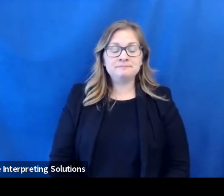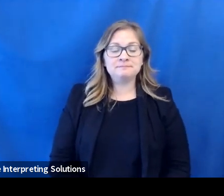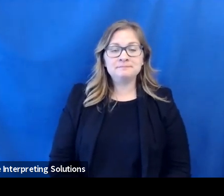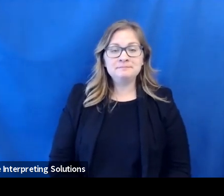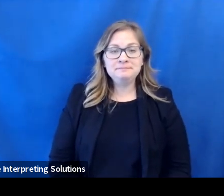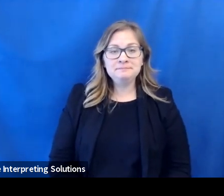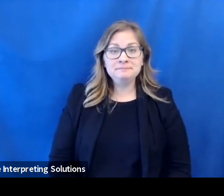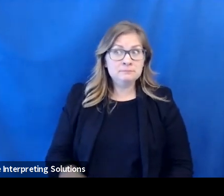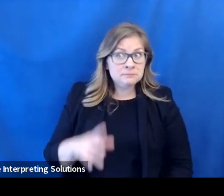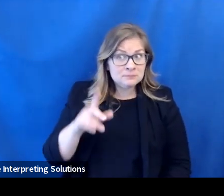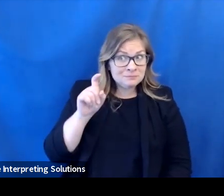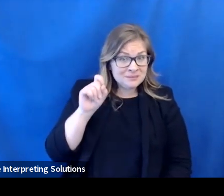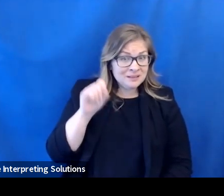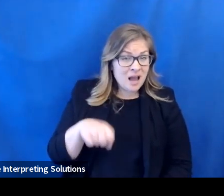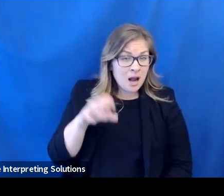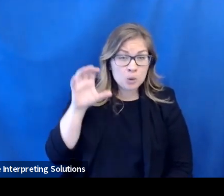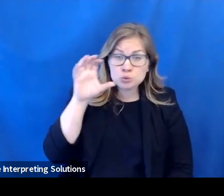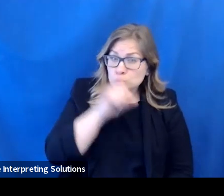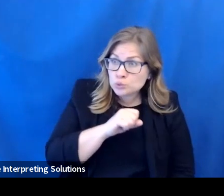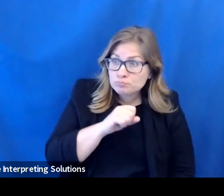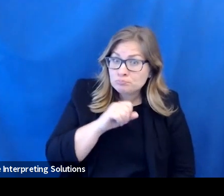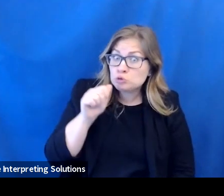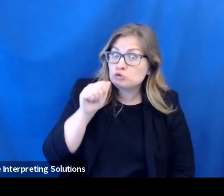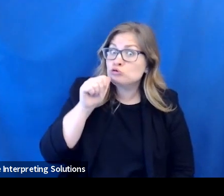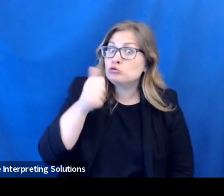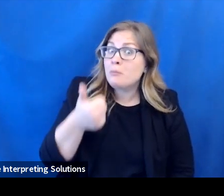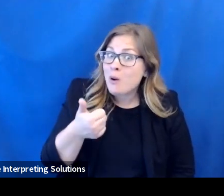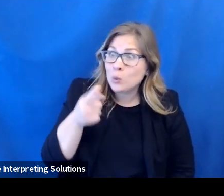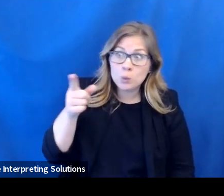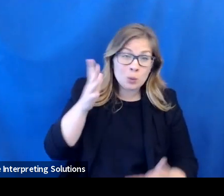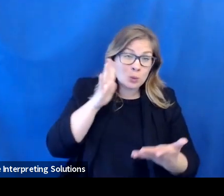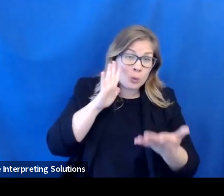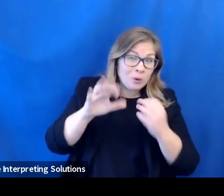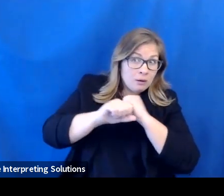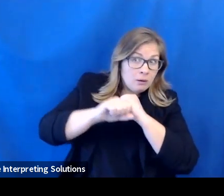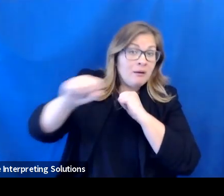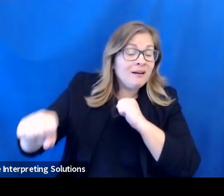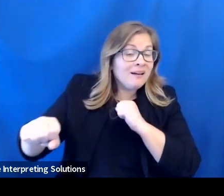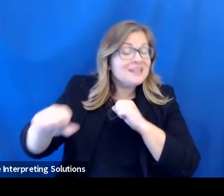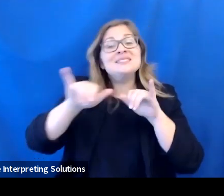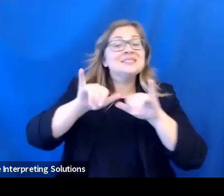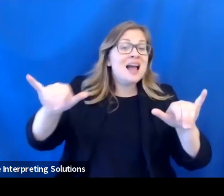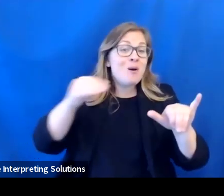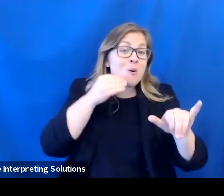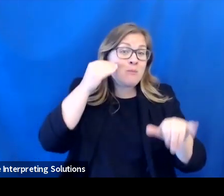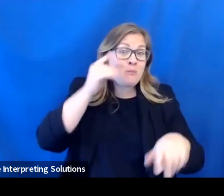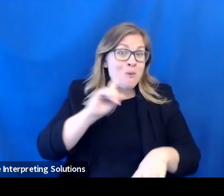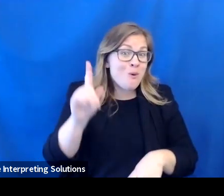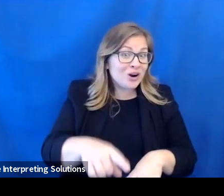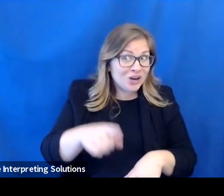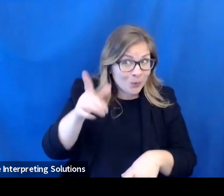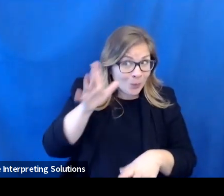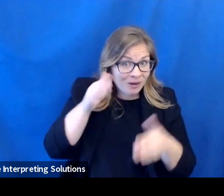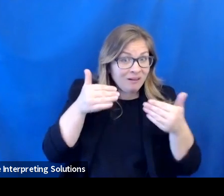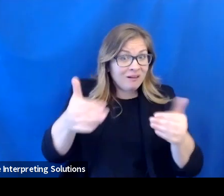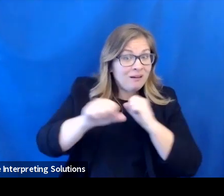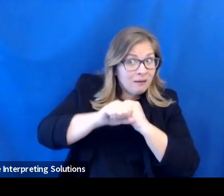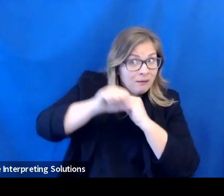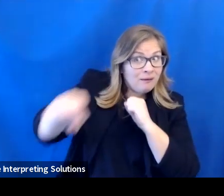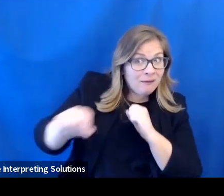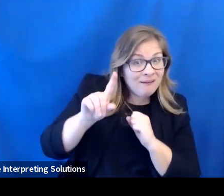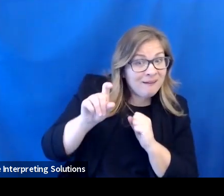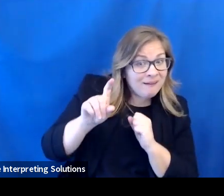to us tomorrow about an extension of the stay-at-home order, will it be a rubber stamp to what we've been under the last